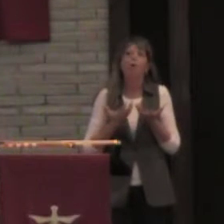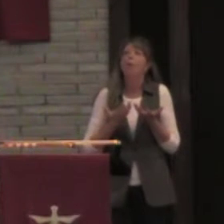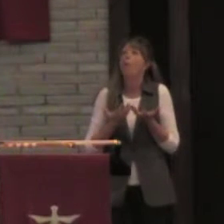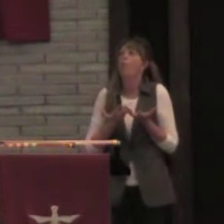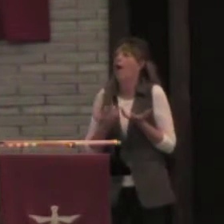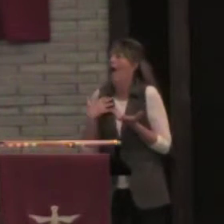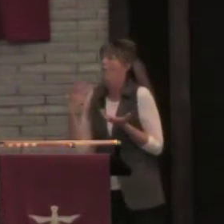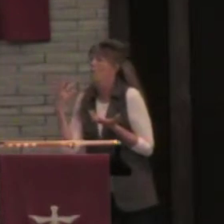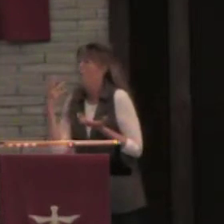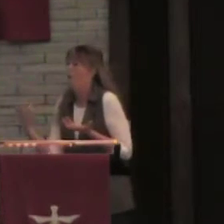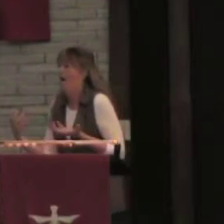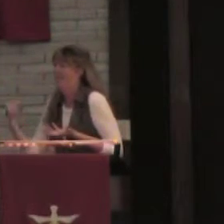that our heart's desire is